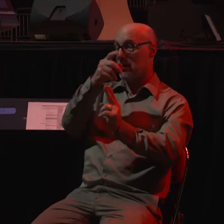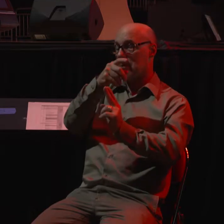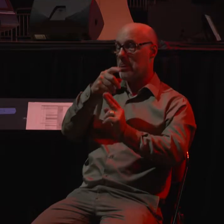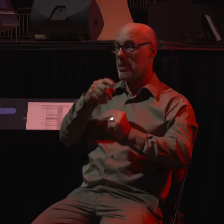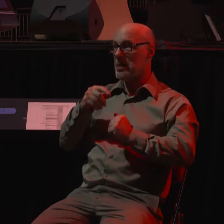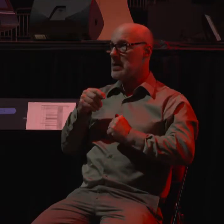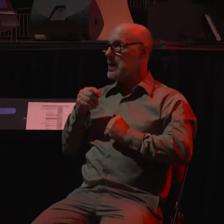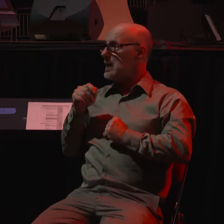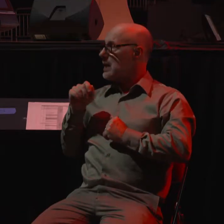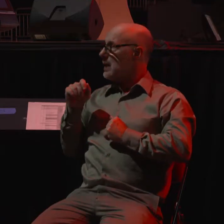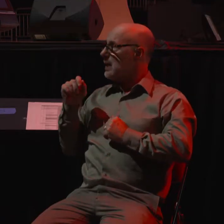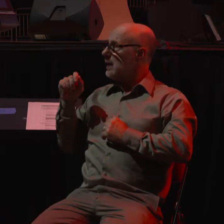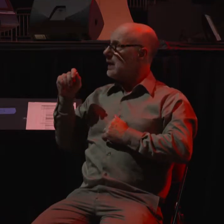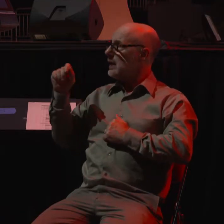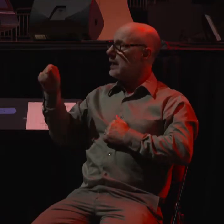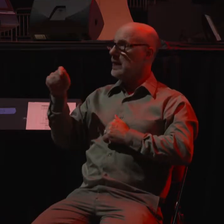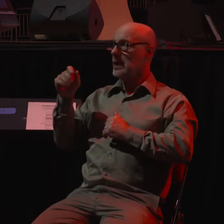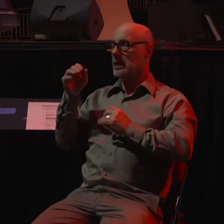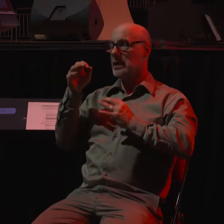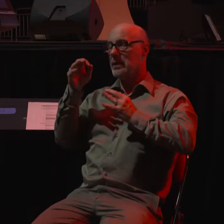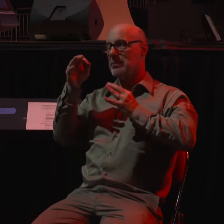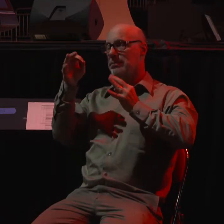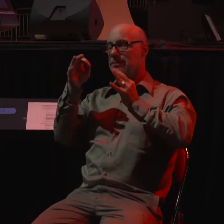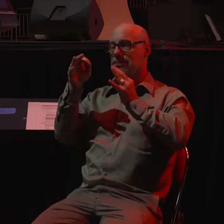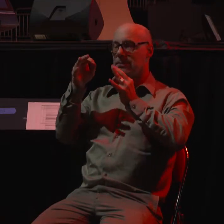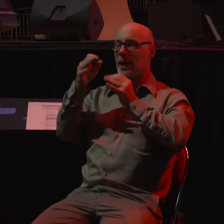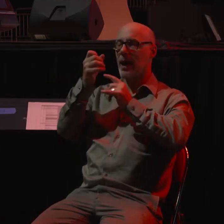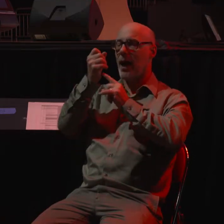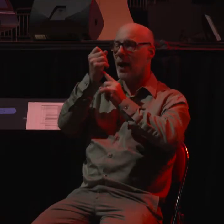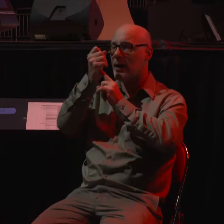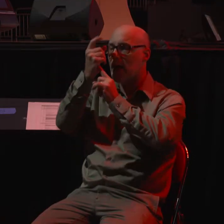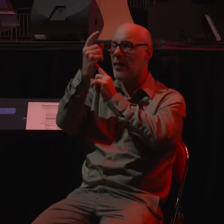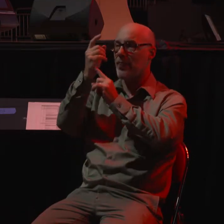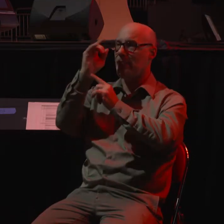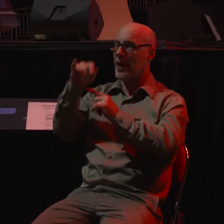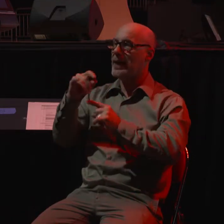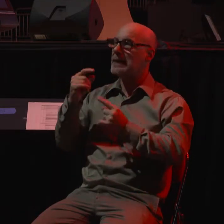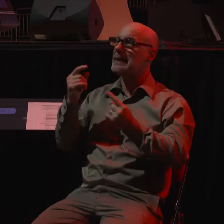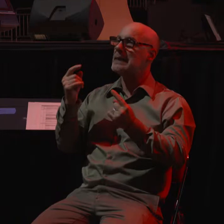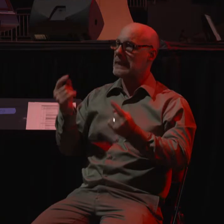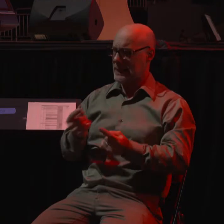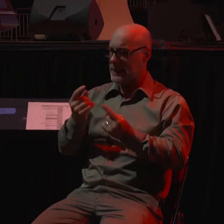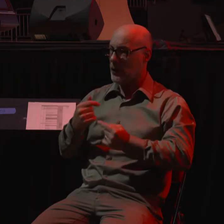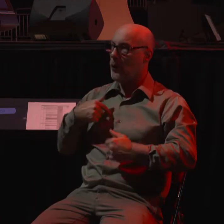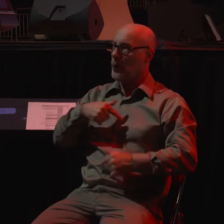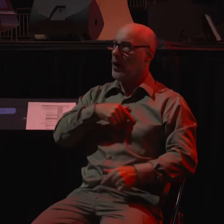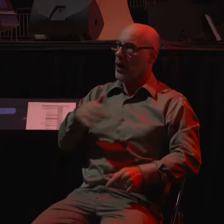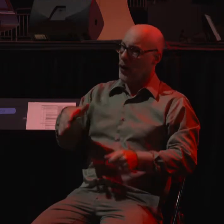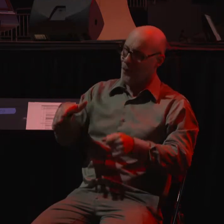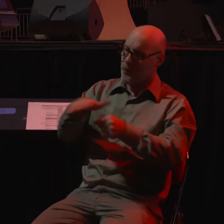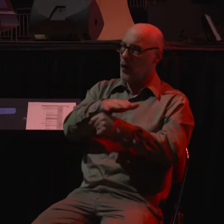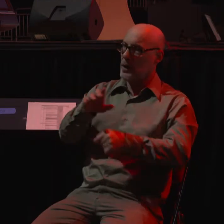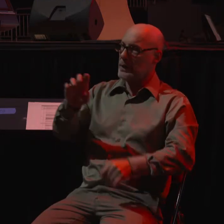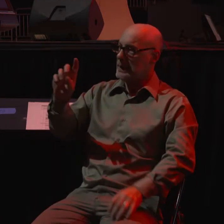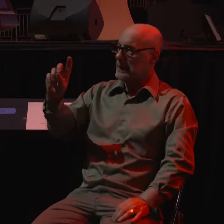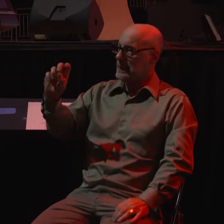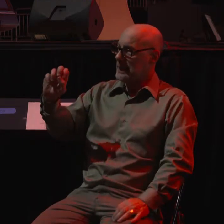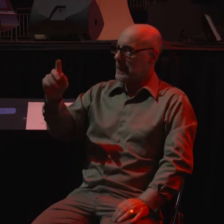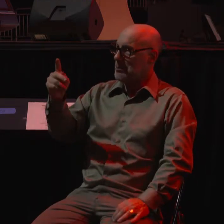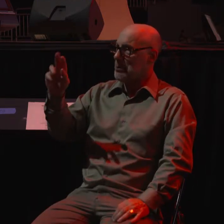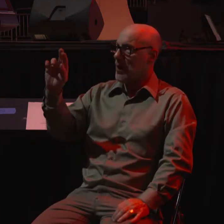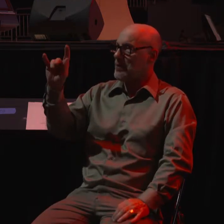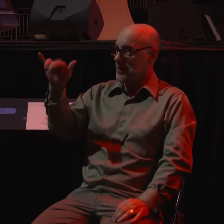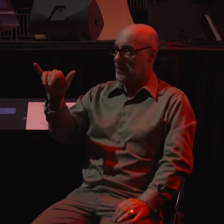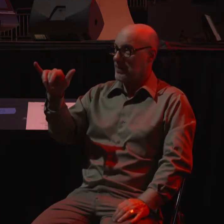vigorous understanding of the depravity of man. So sin in humans doesn't confuse anybody except